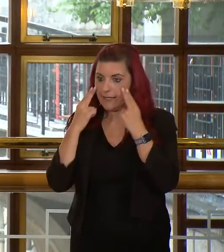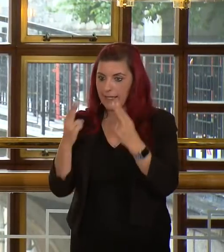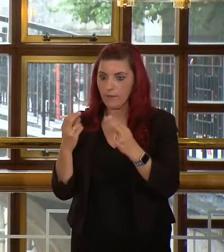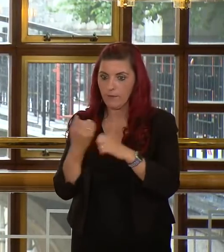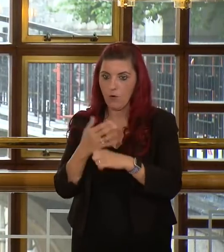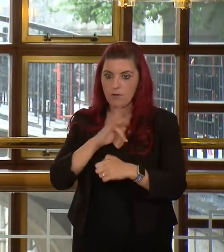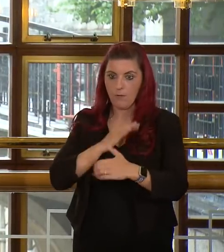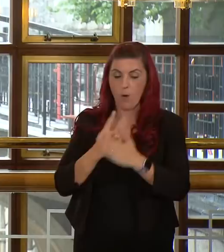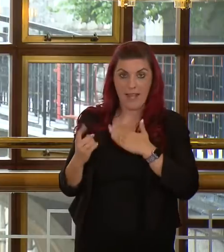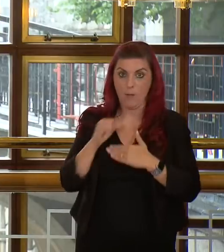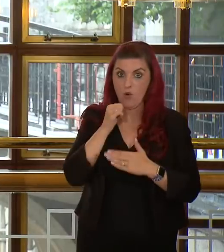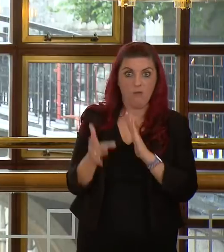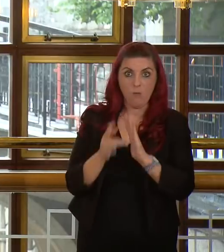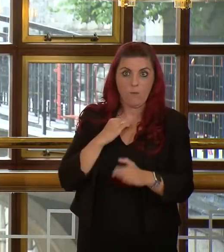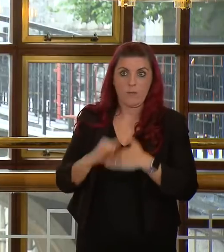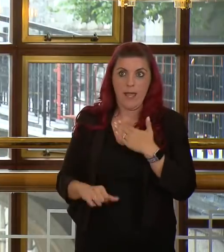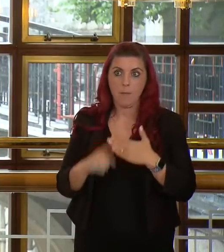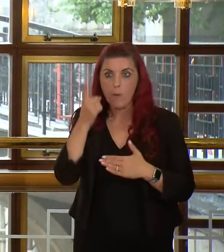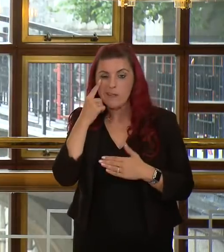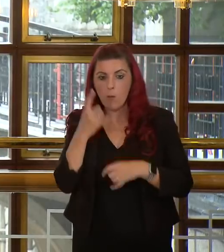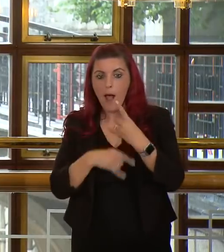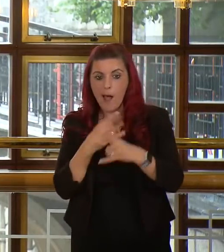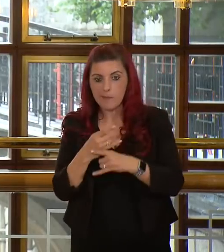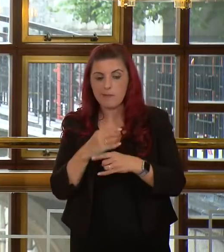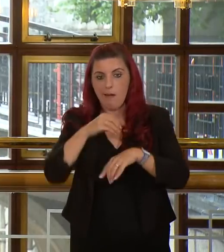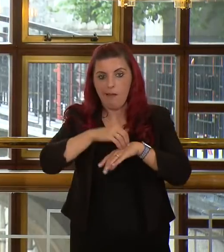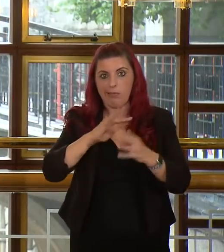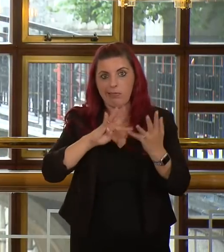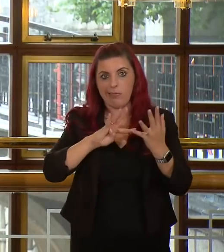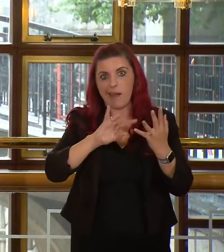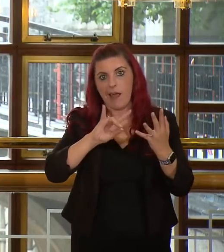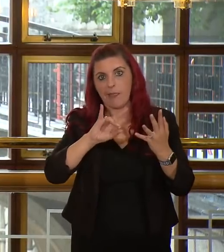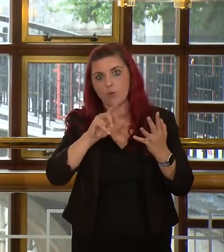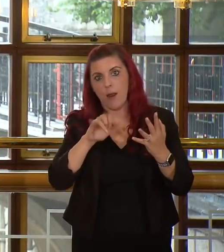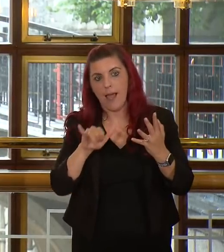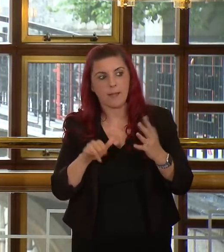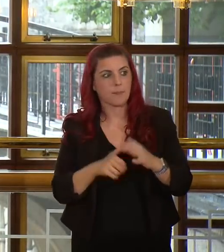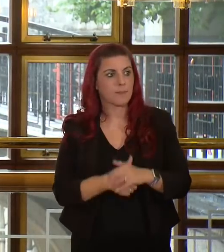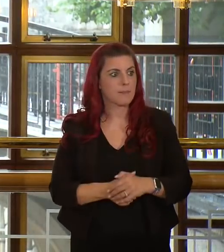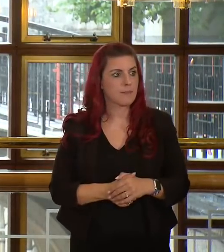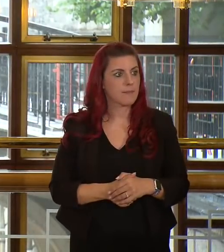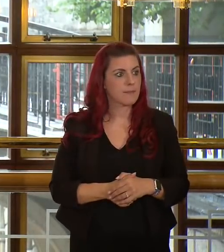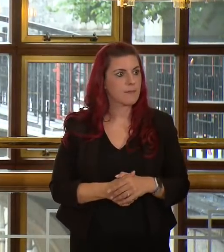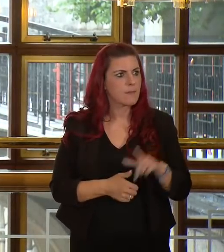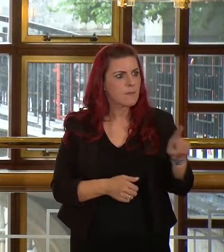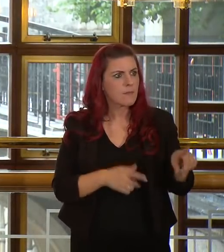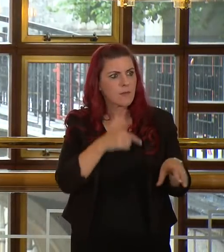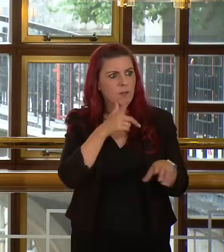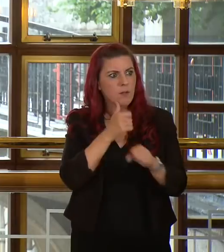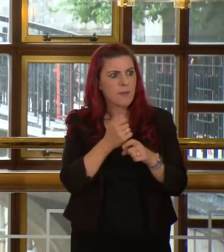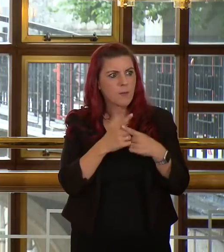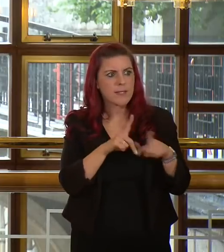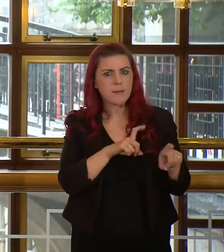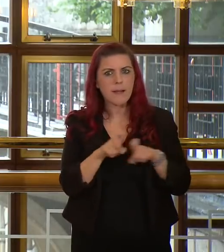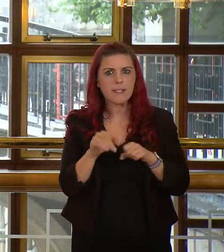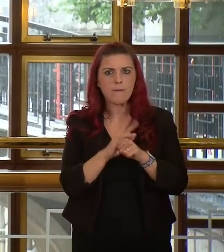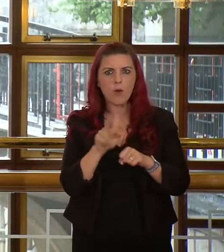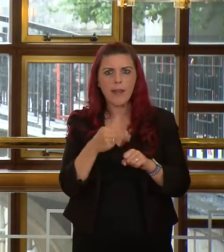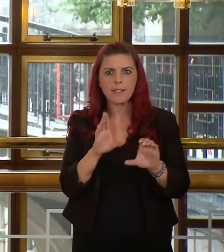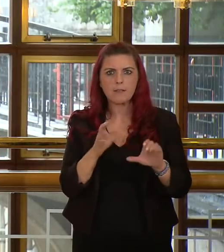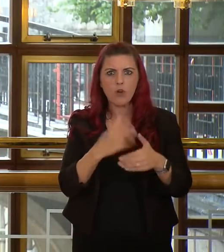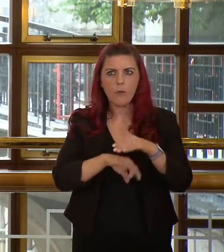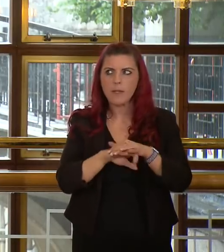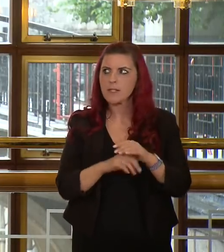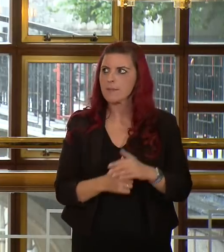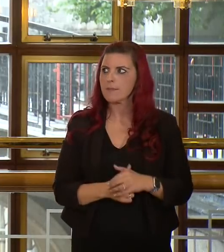not removing it today, but we'll see where we stand on the 9th of July. And just on the stability of Yeah,